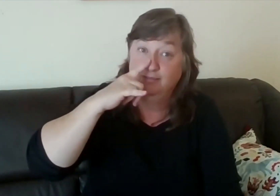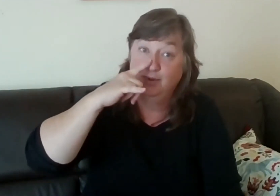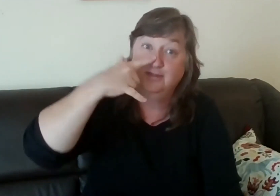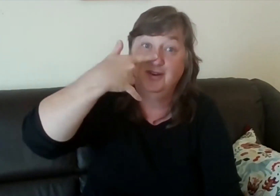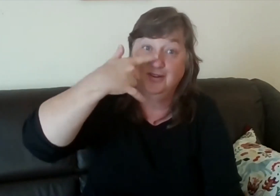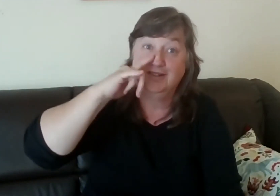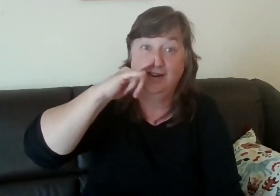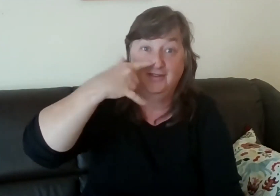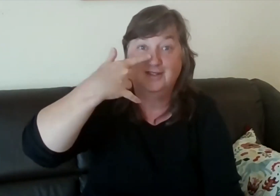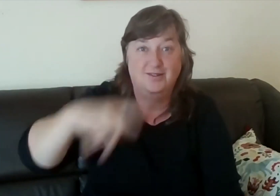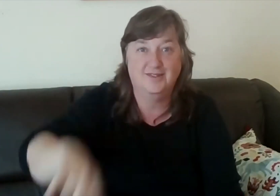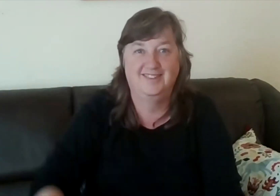his finger aside of his nose.